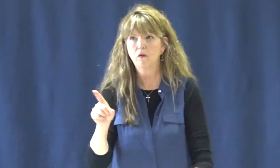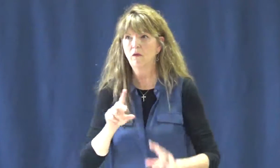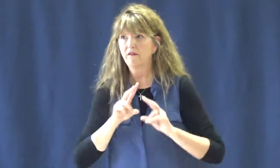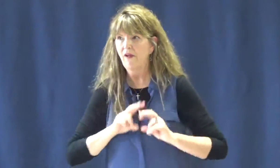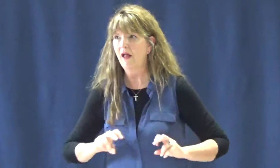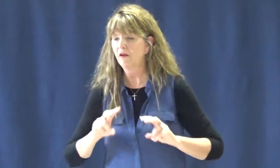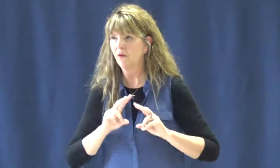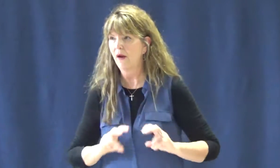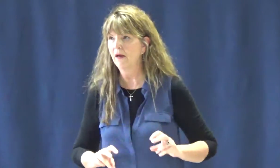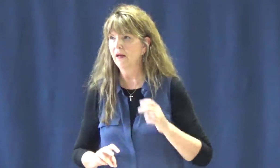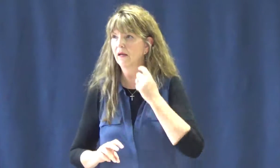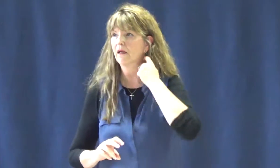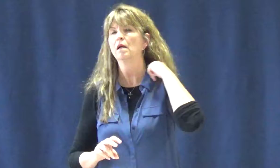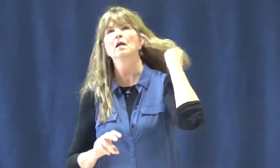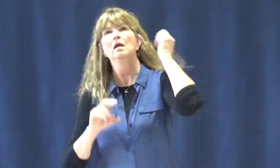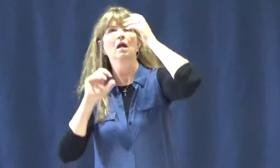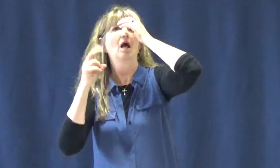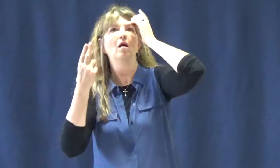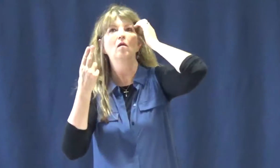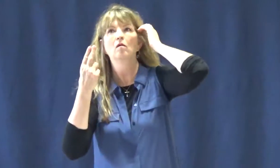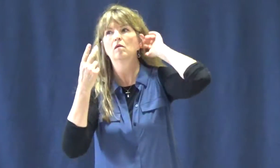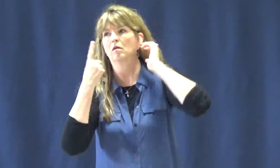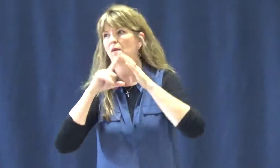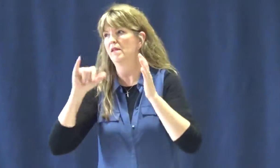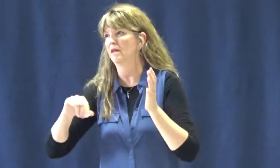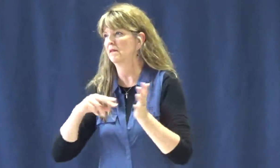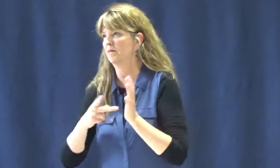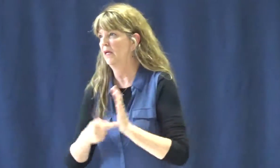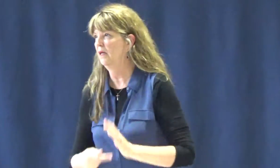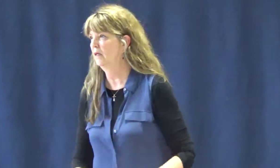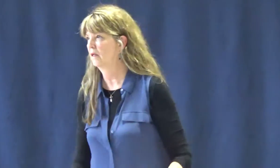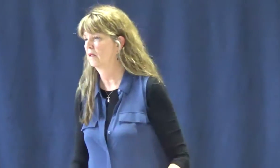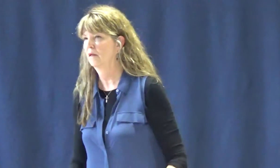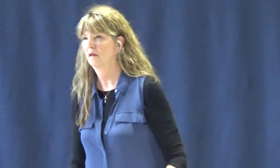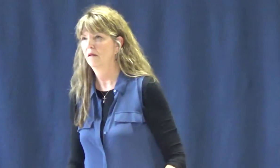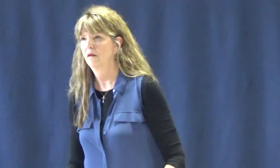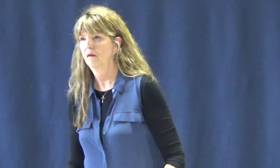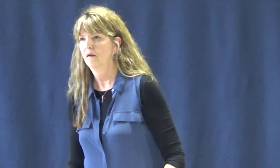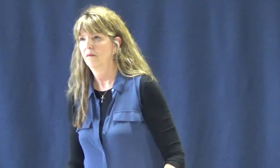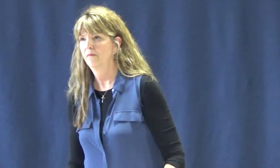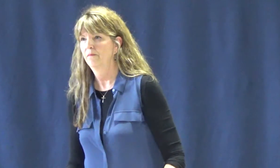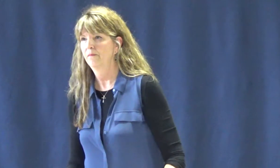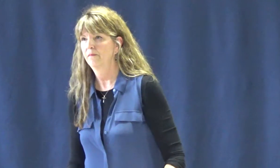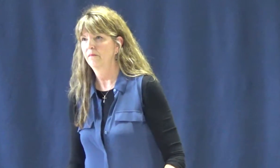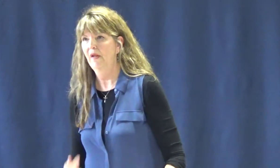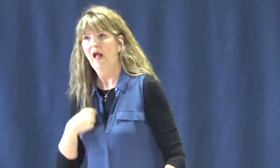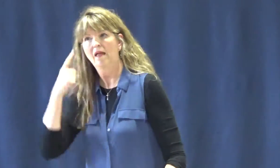Make sure that you are evaluating your heart. So what does that mean?